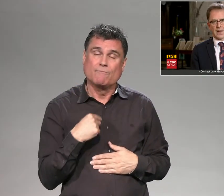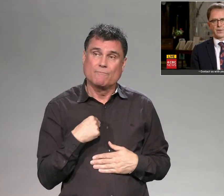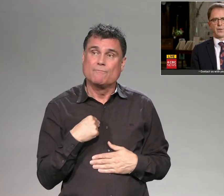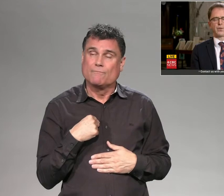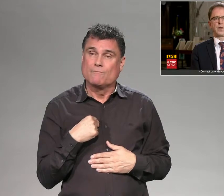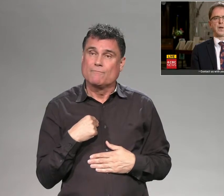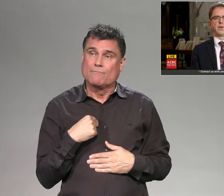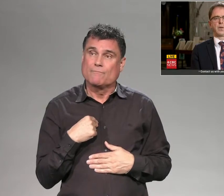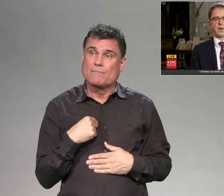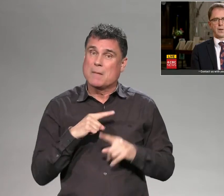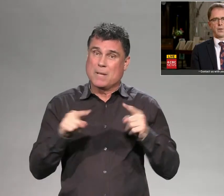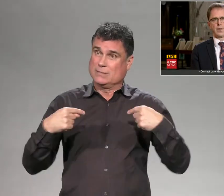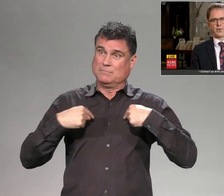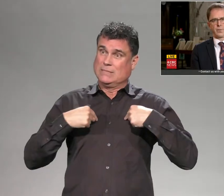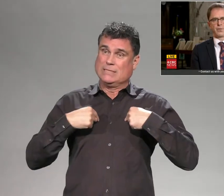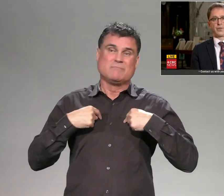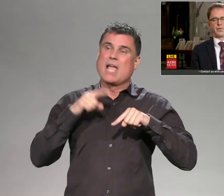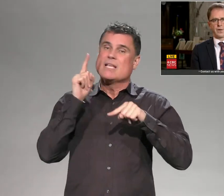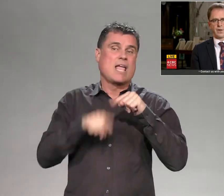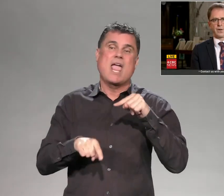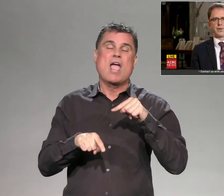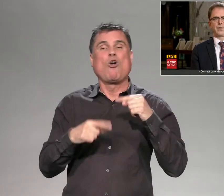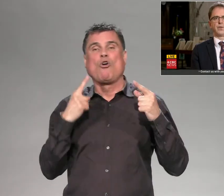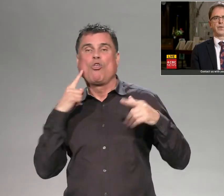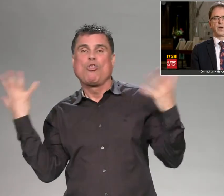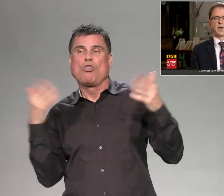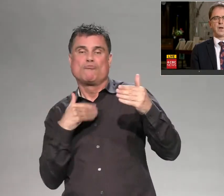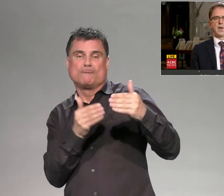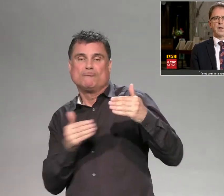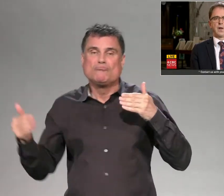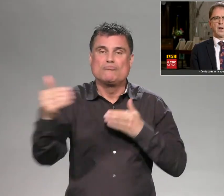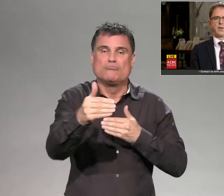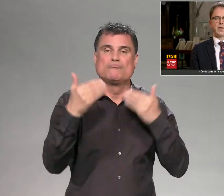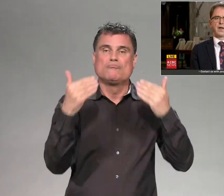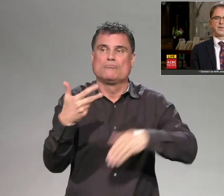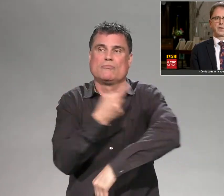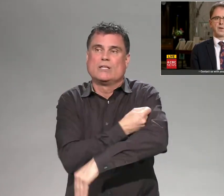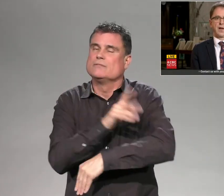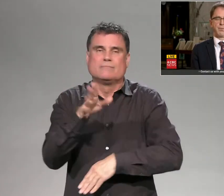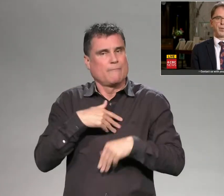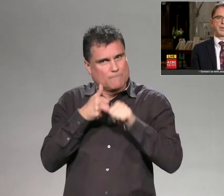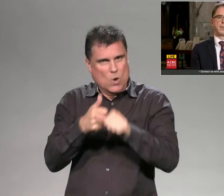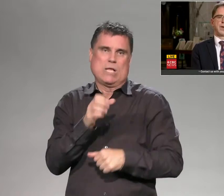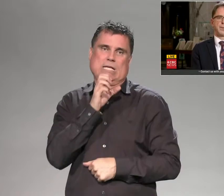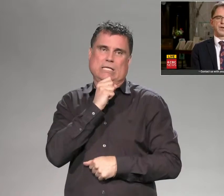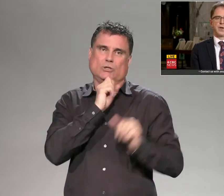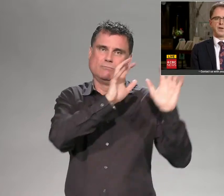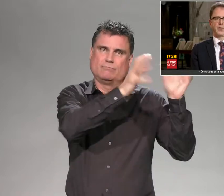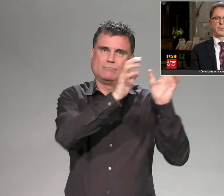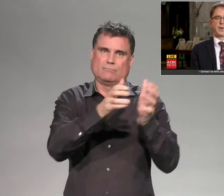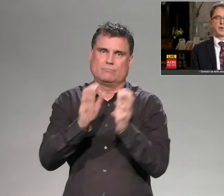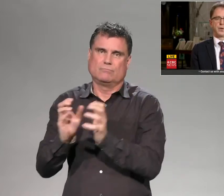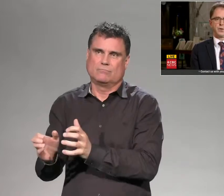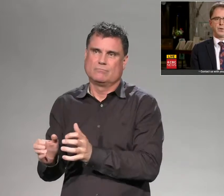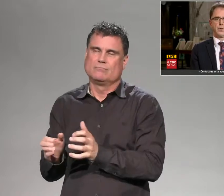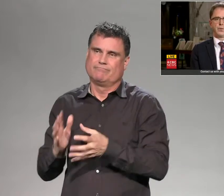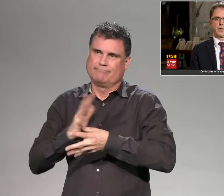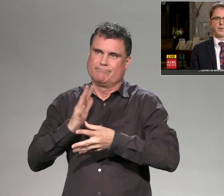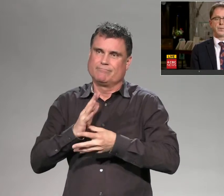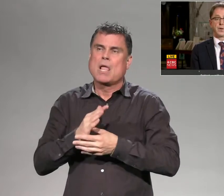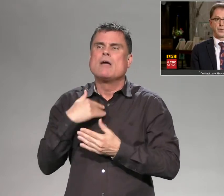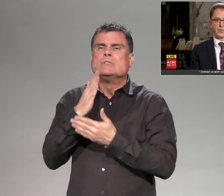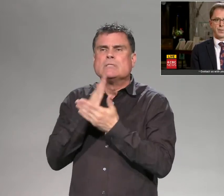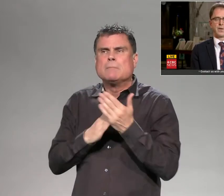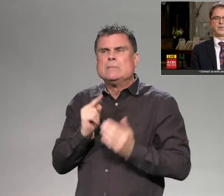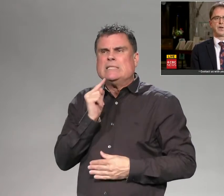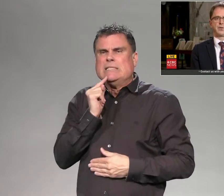other factors, and including some severe illnesses that have put people up the list. But the good news